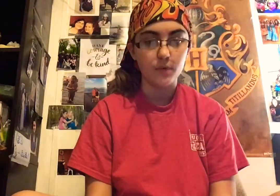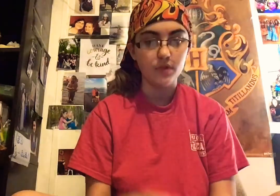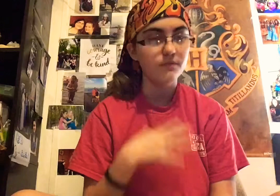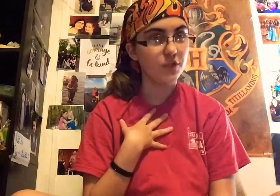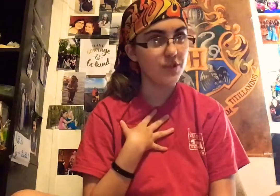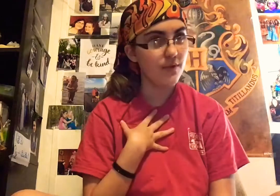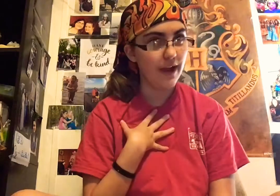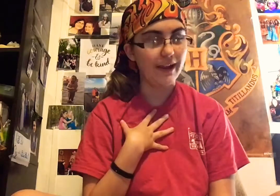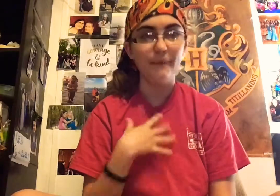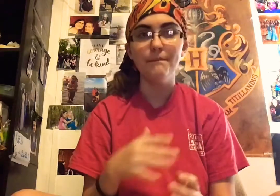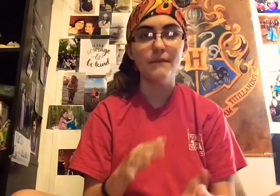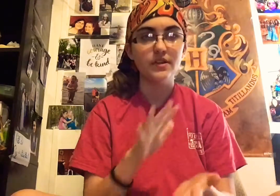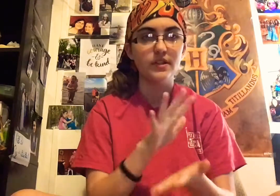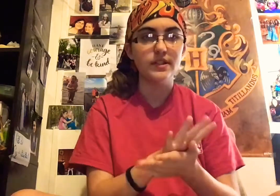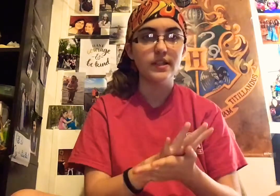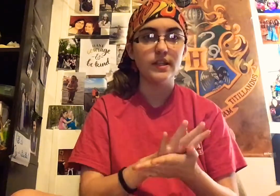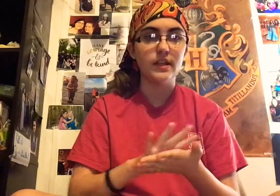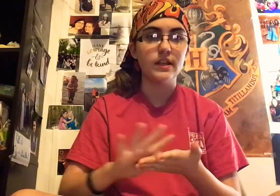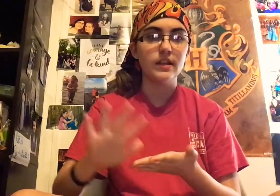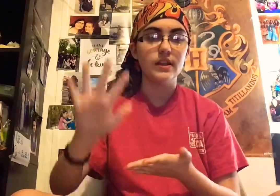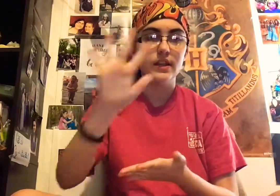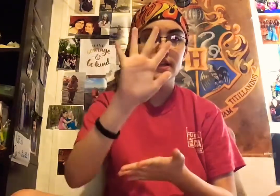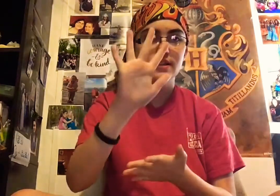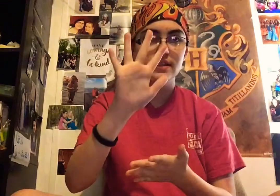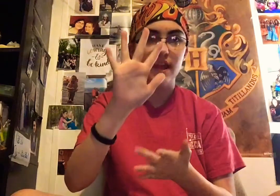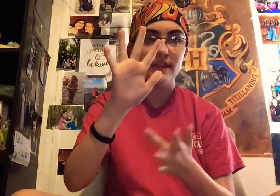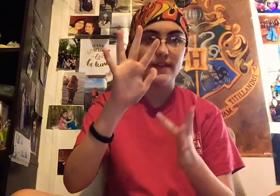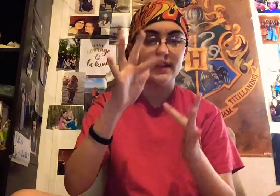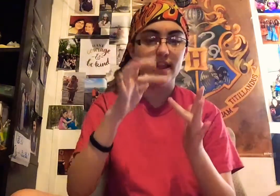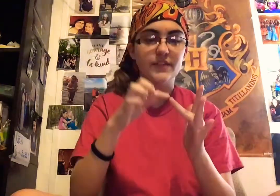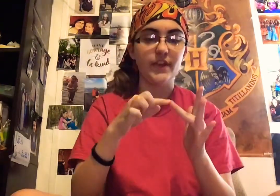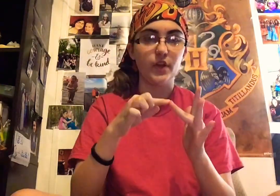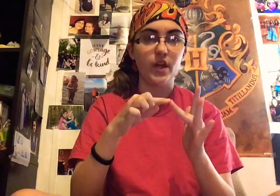Sophomore, which is where I am. So it's this, and then it's the next finger up.